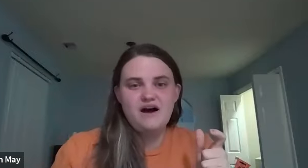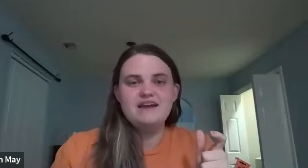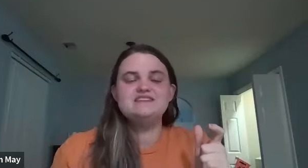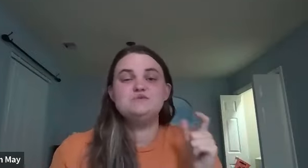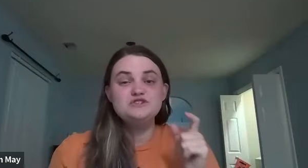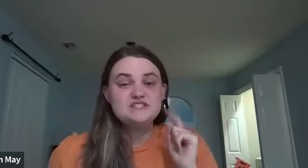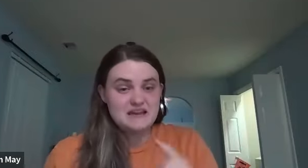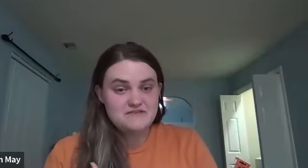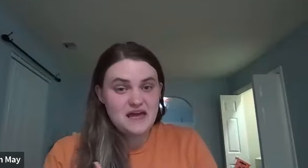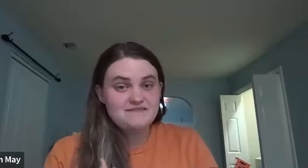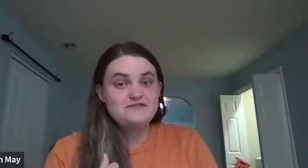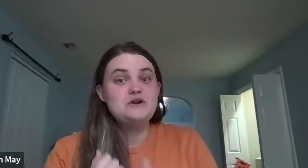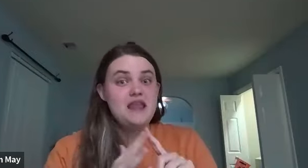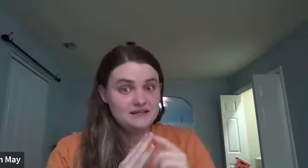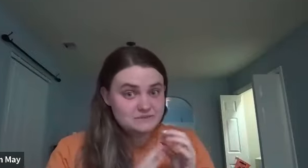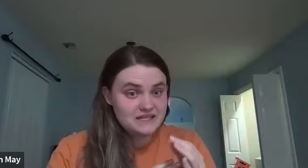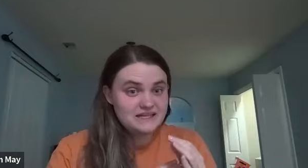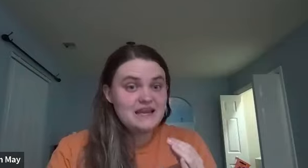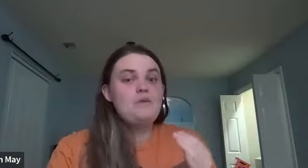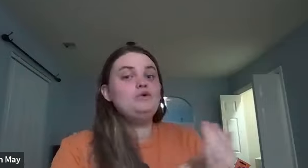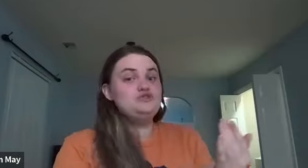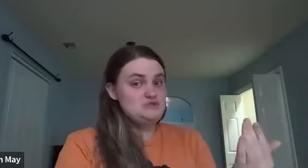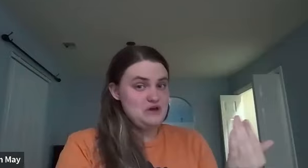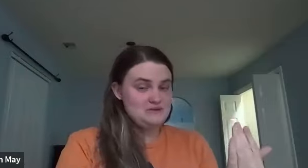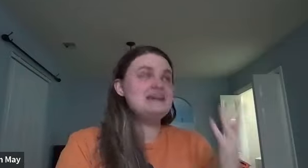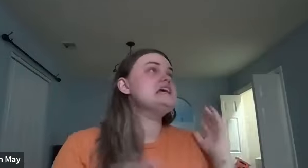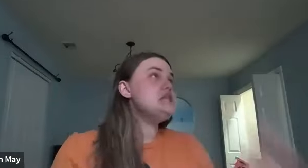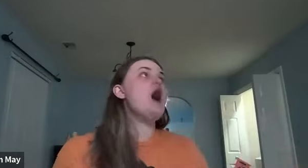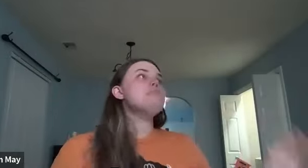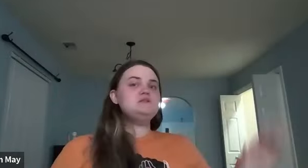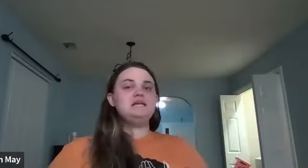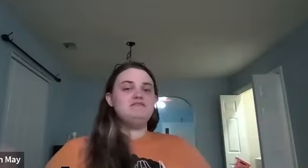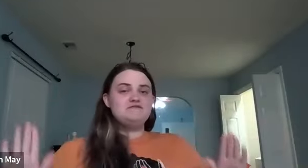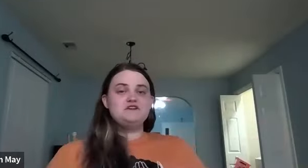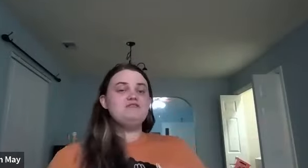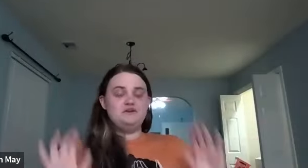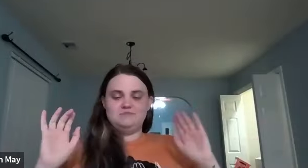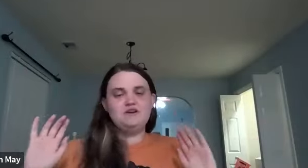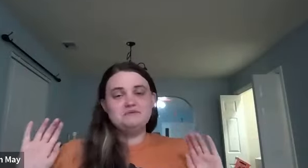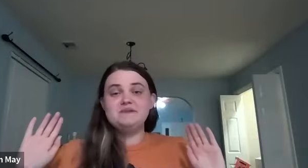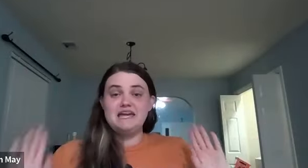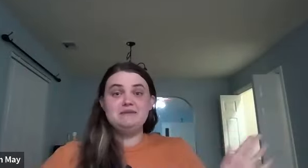lot is we'll save that for next meeting. We'll do those. I cannot believe I forgot those. I'm sorry. That was me hitting my